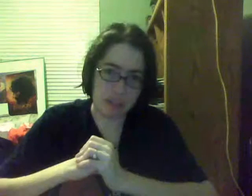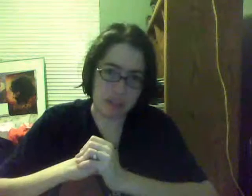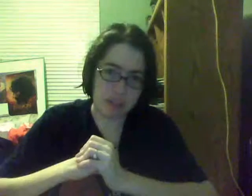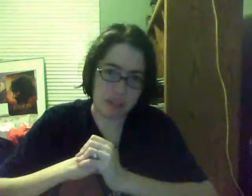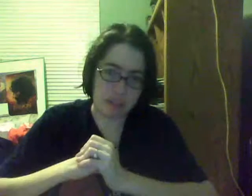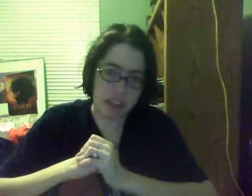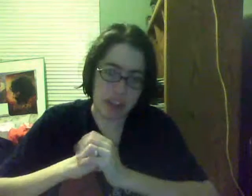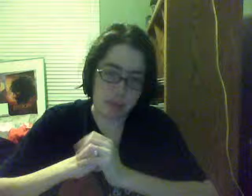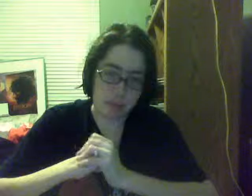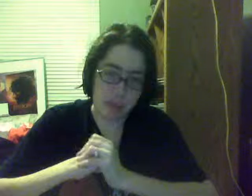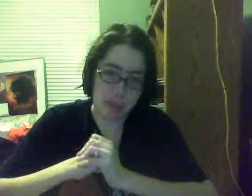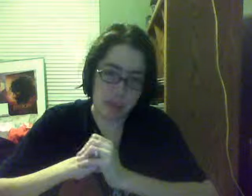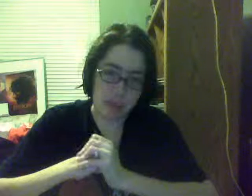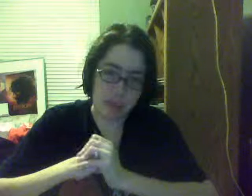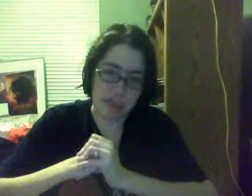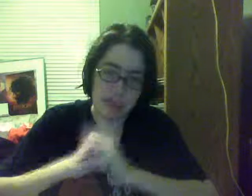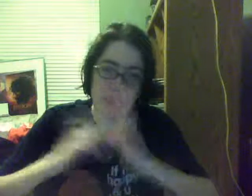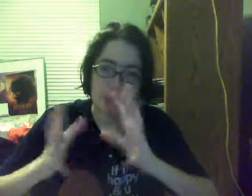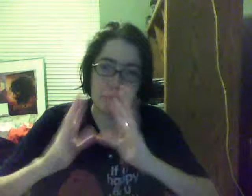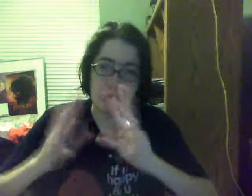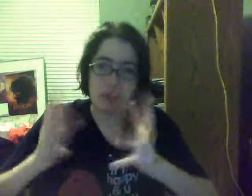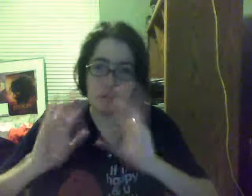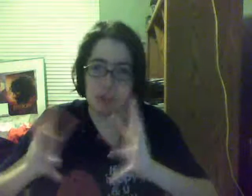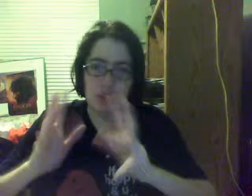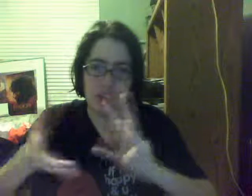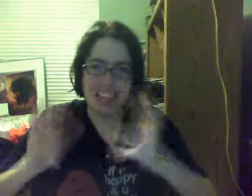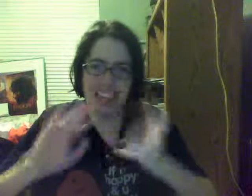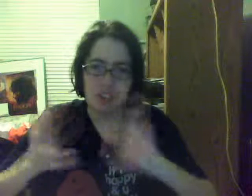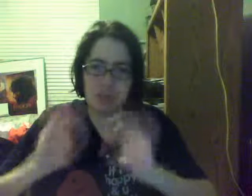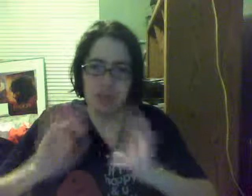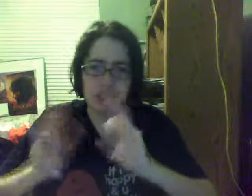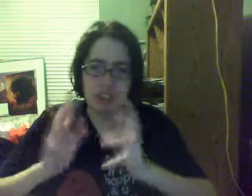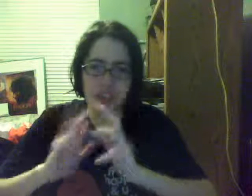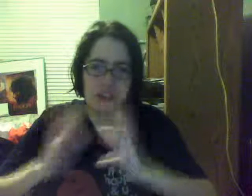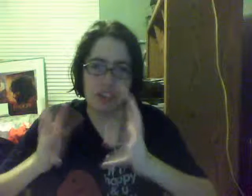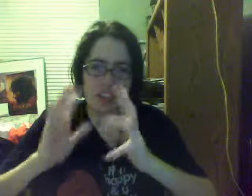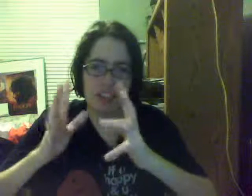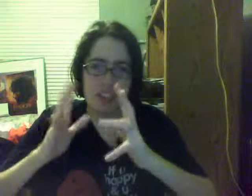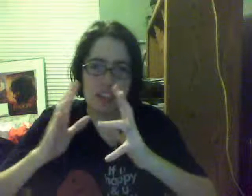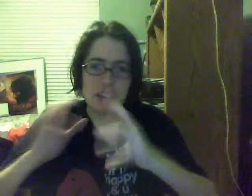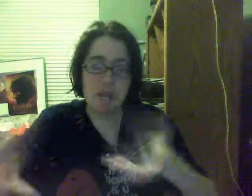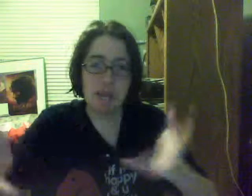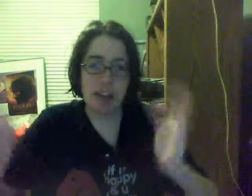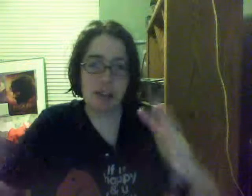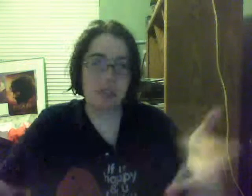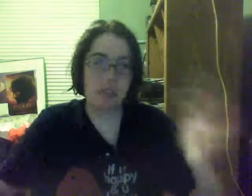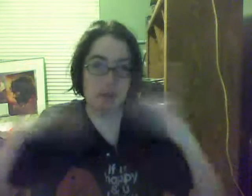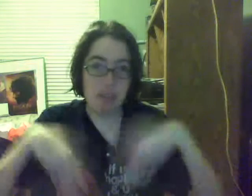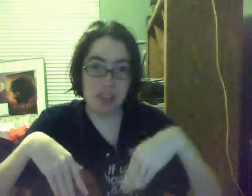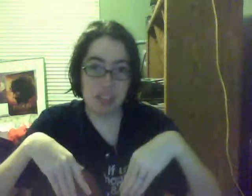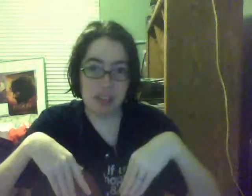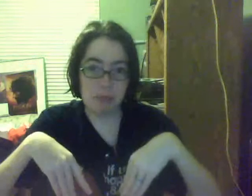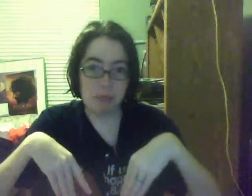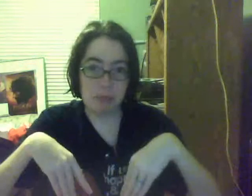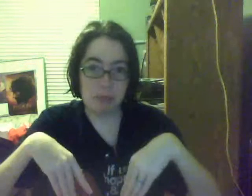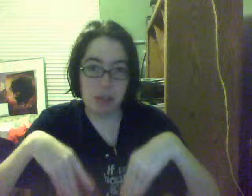stolen and replaced. There was something more to it. I can't really describe it without, you know, looking up